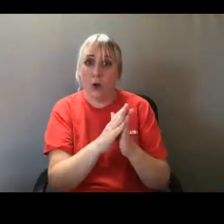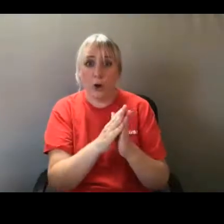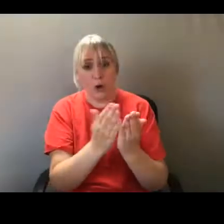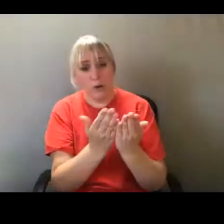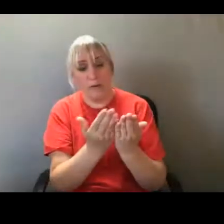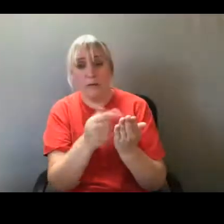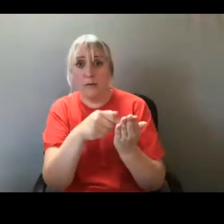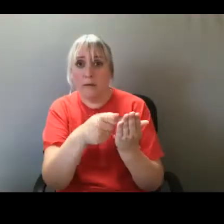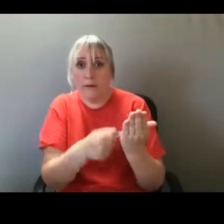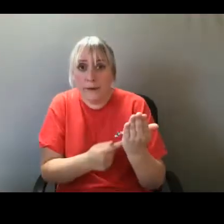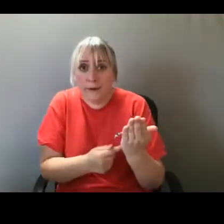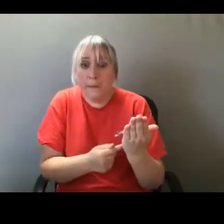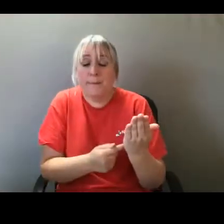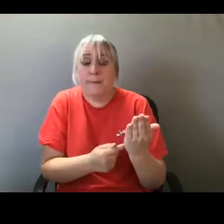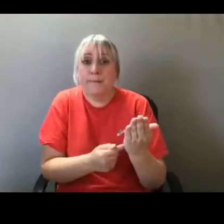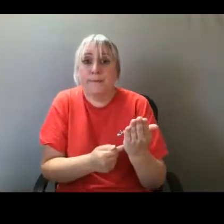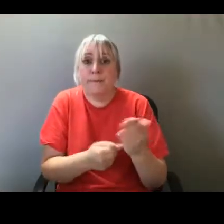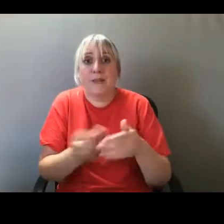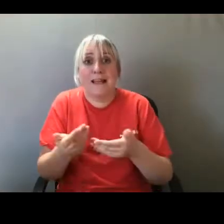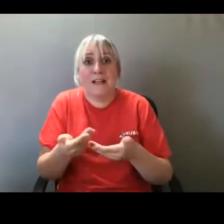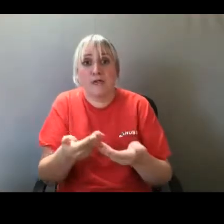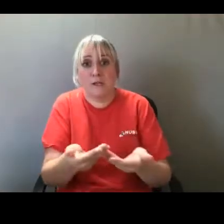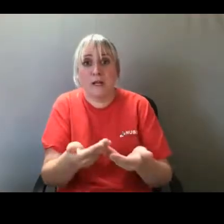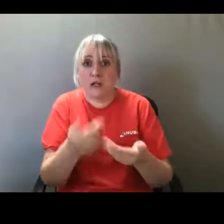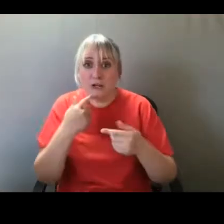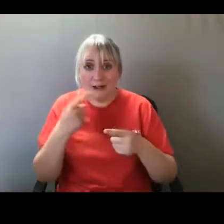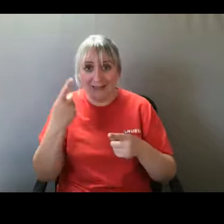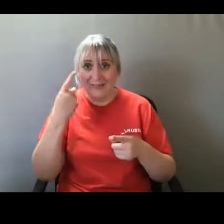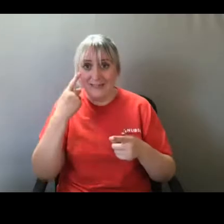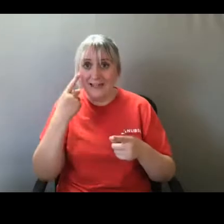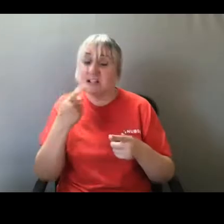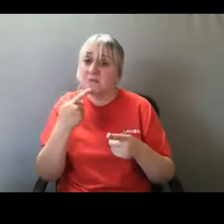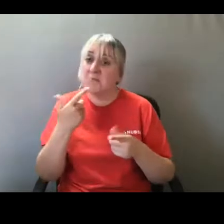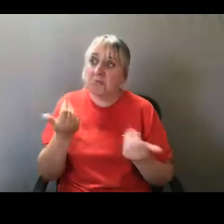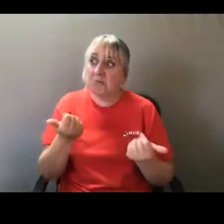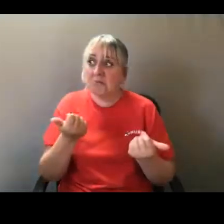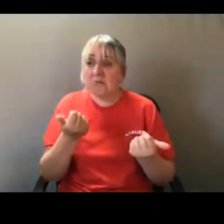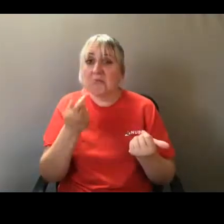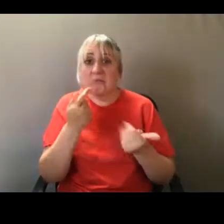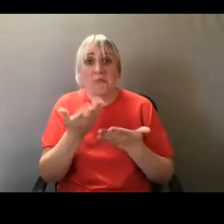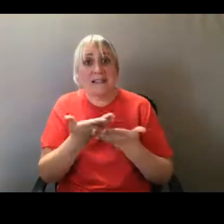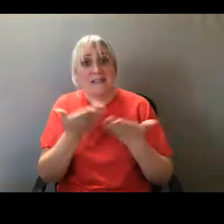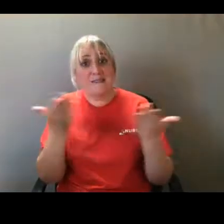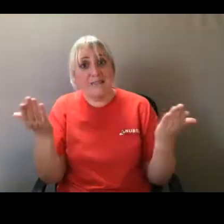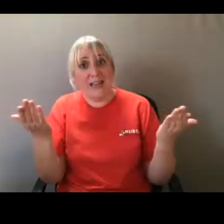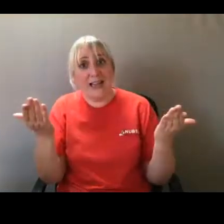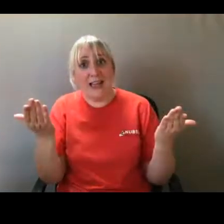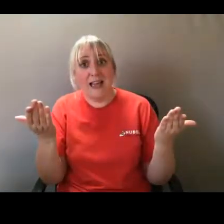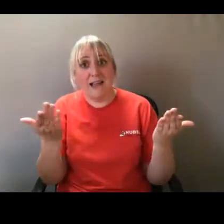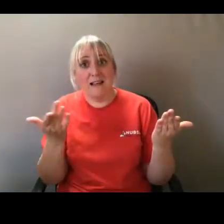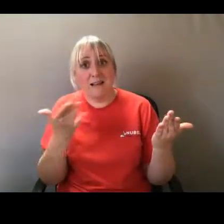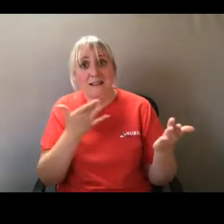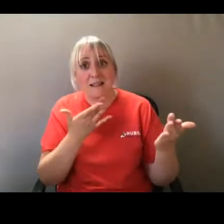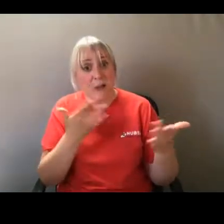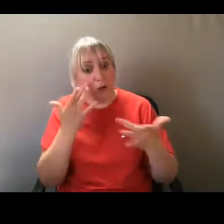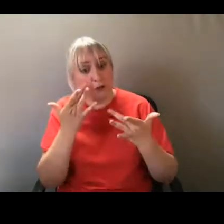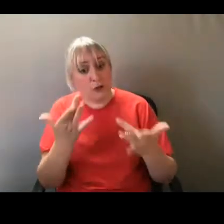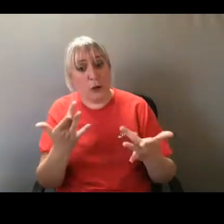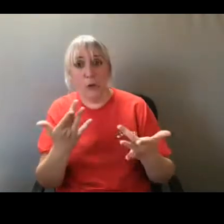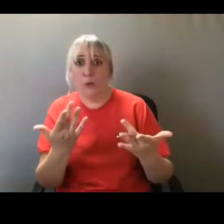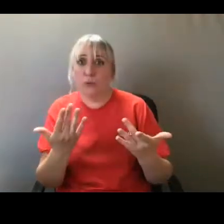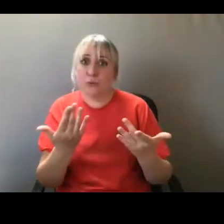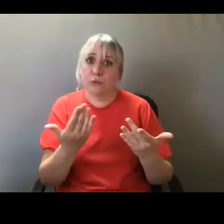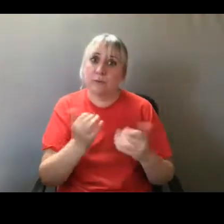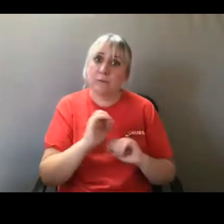introduction gives a fair reflection of where things stand in the